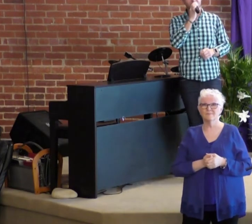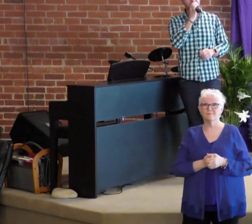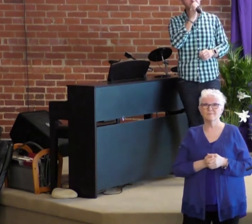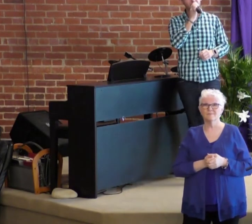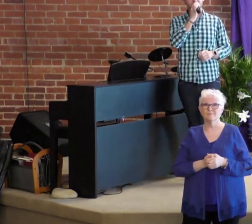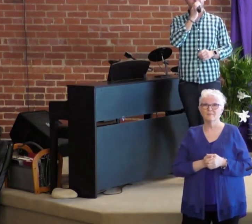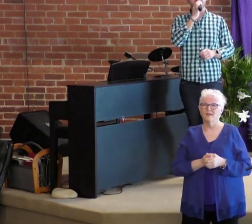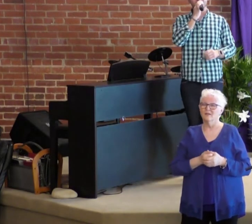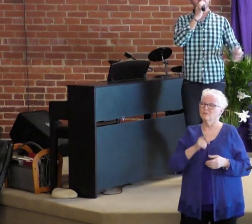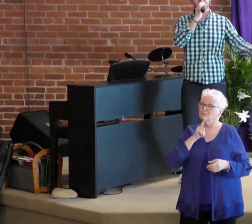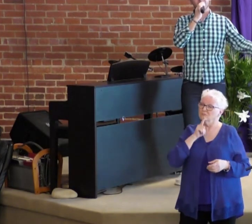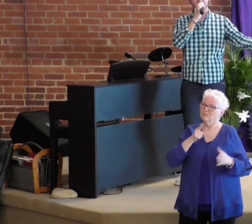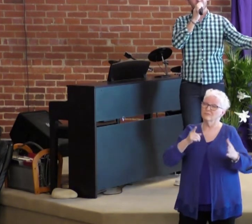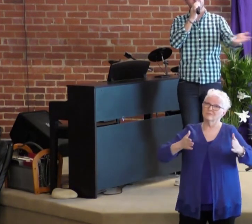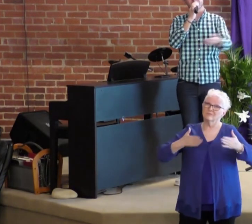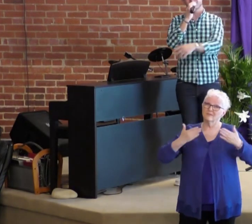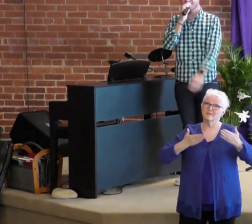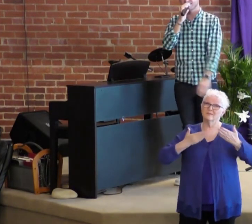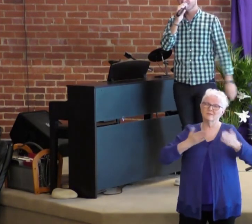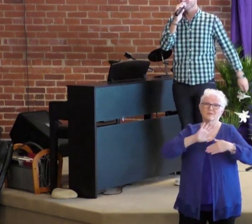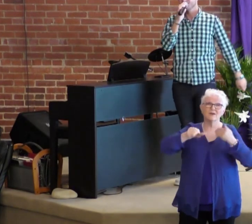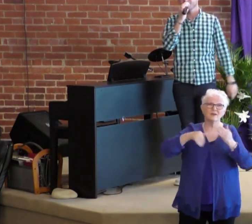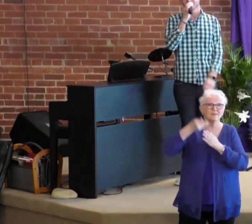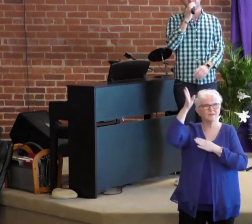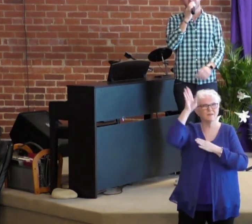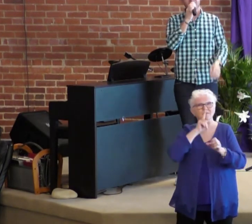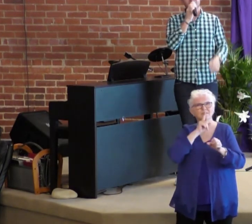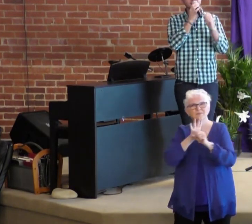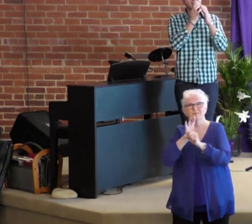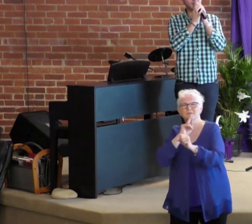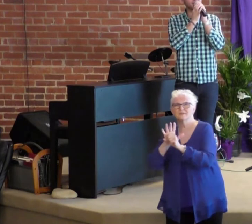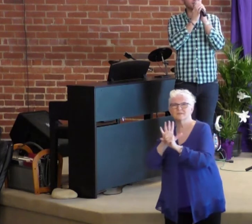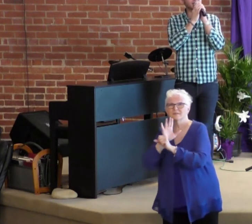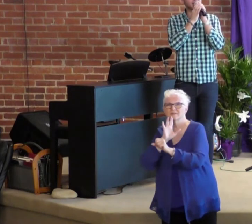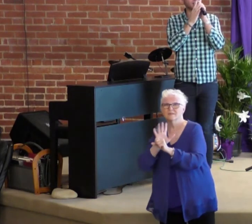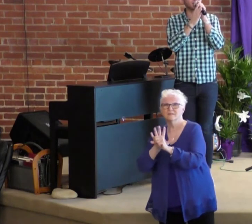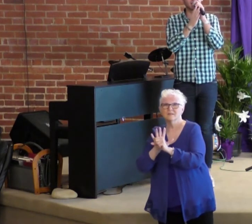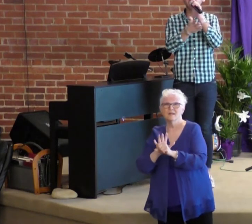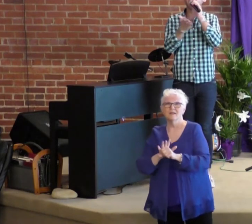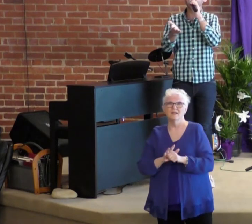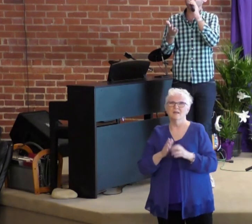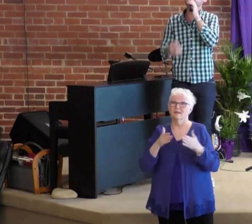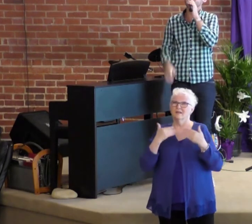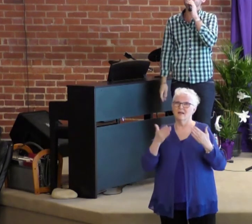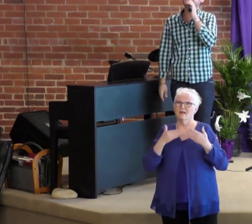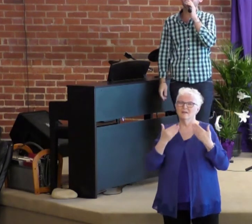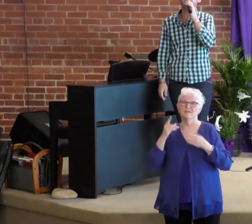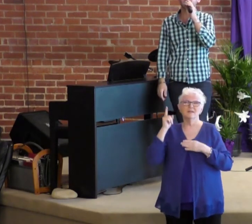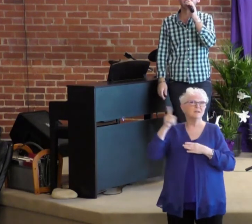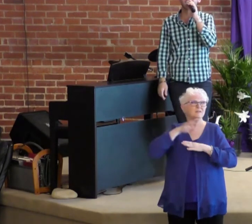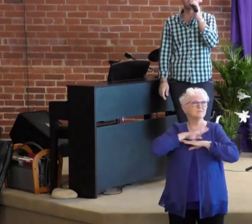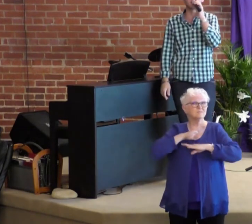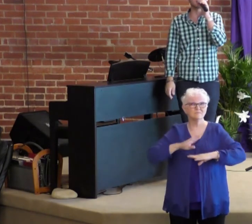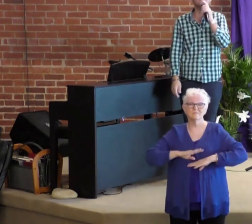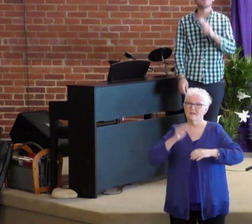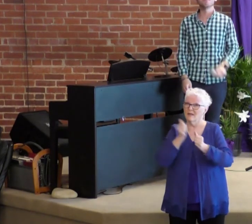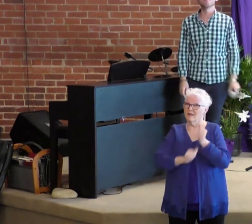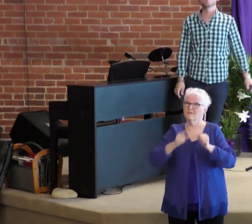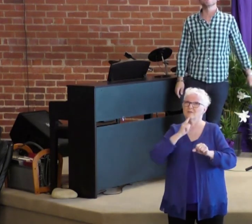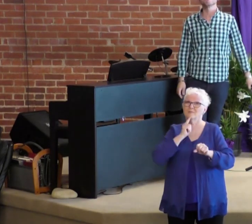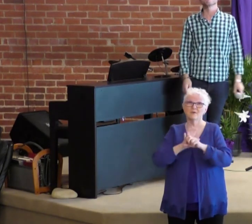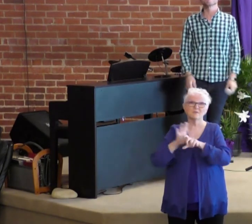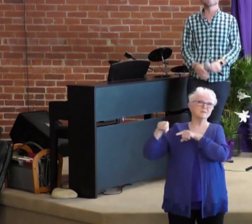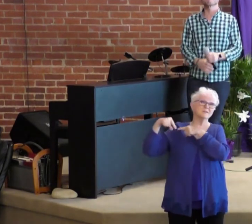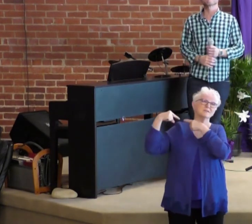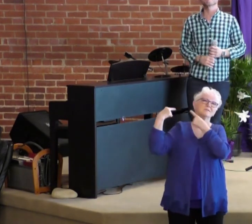Aren't you so thankful this morning for all of God's promises? I'm glad that He's faithful to fulfill every promise that He's ever made. Amen.